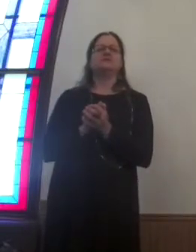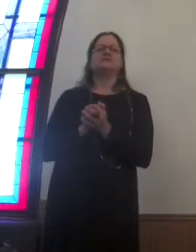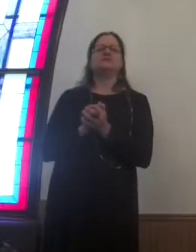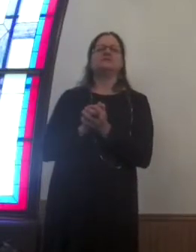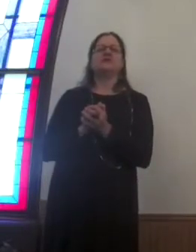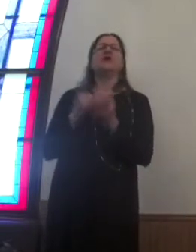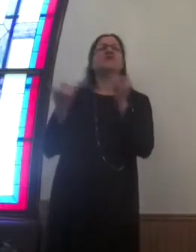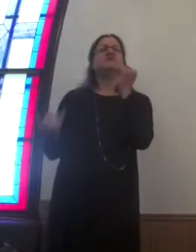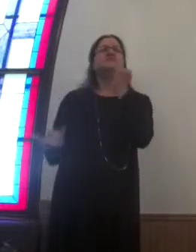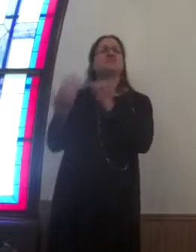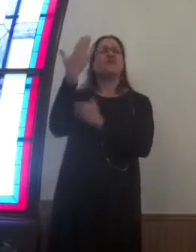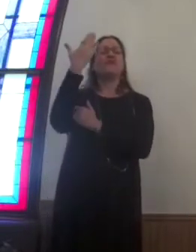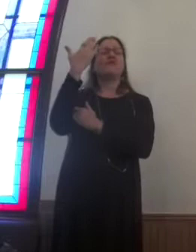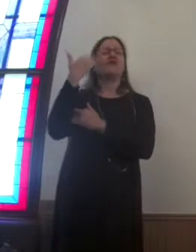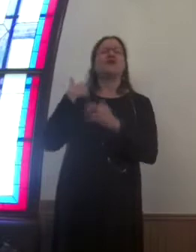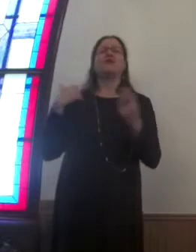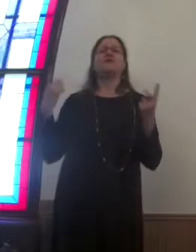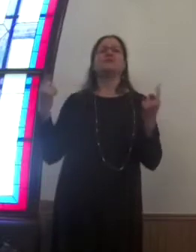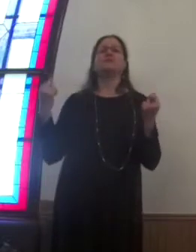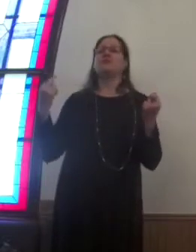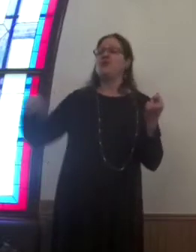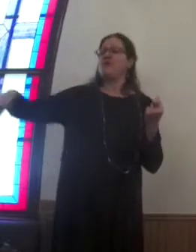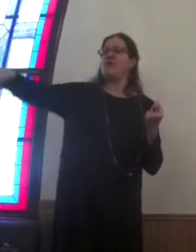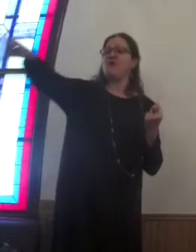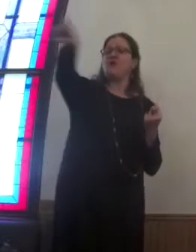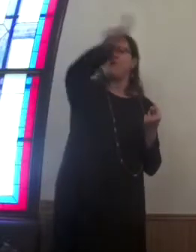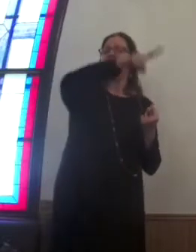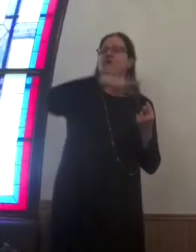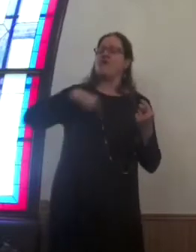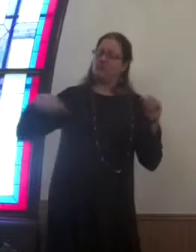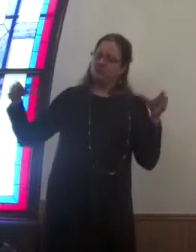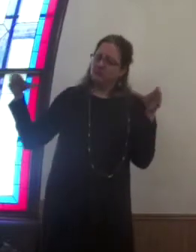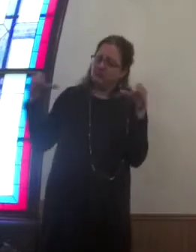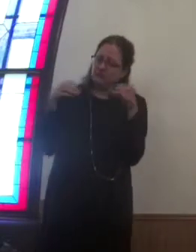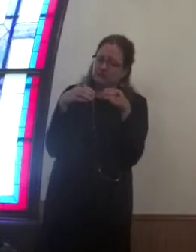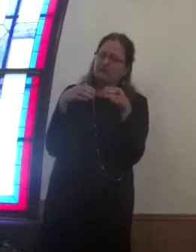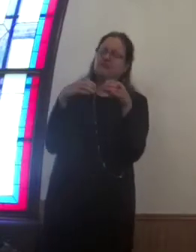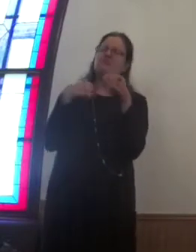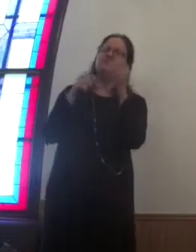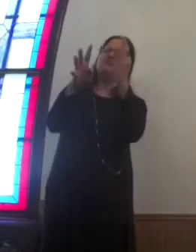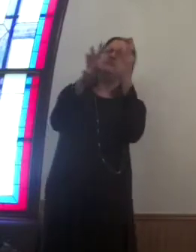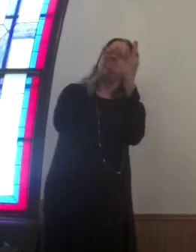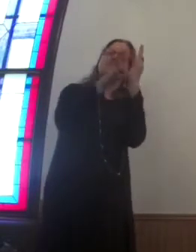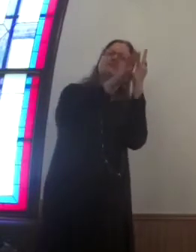morning, let it be the praises for the risen Christ being unending.